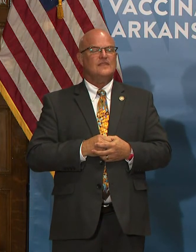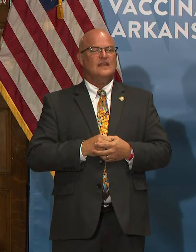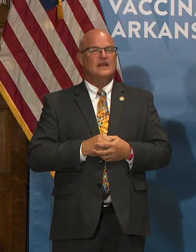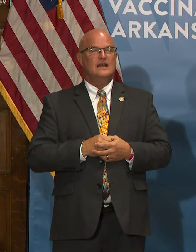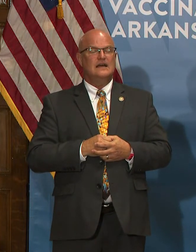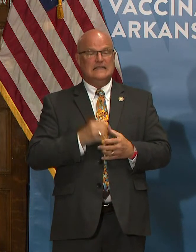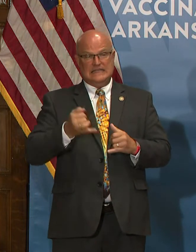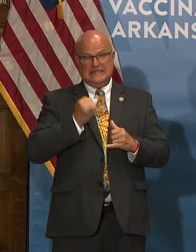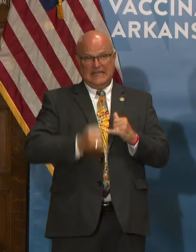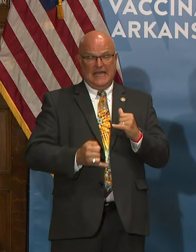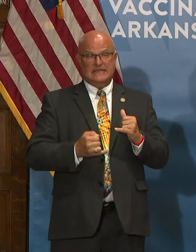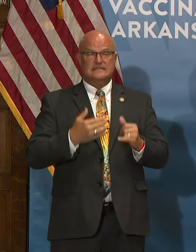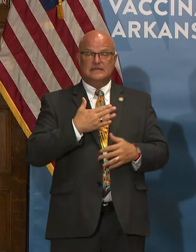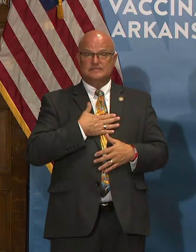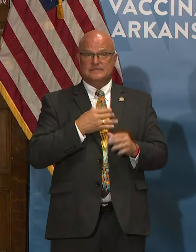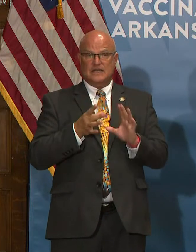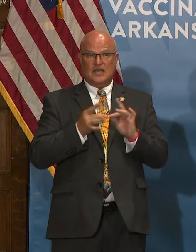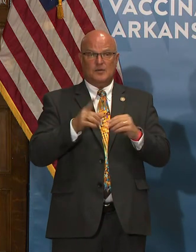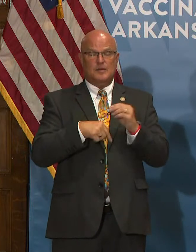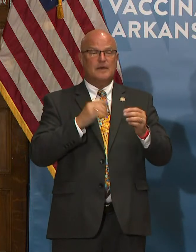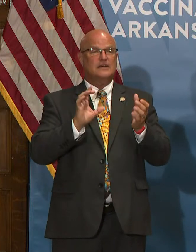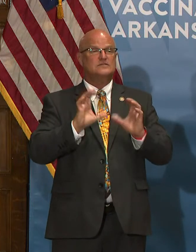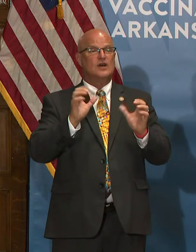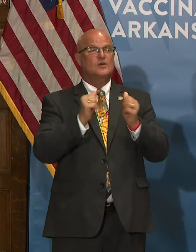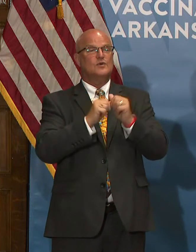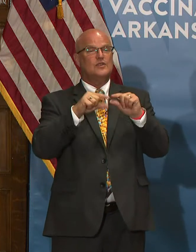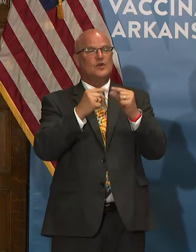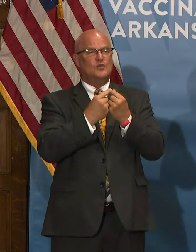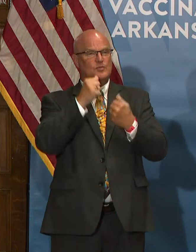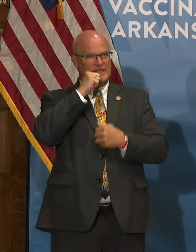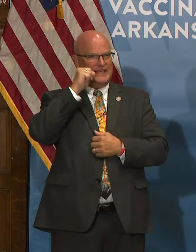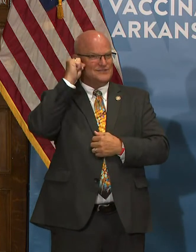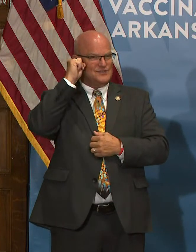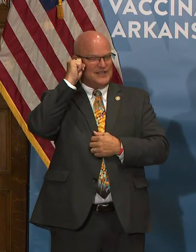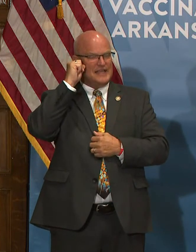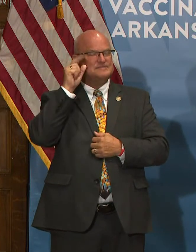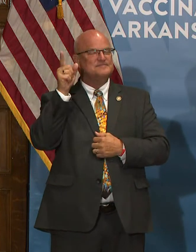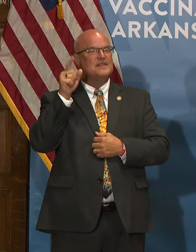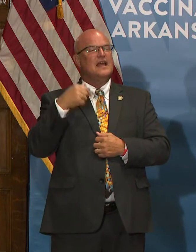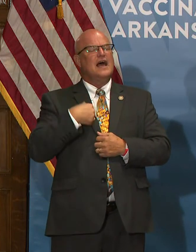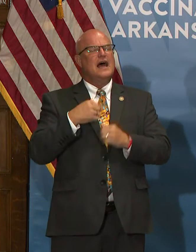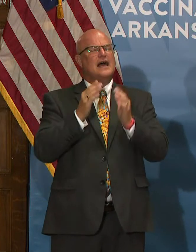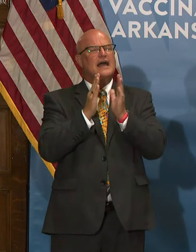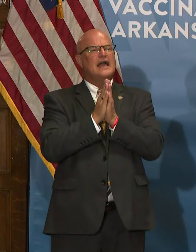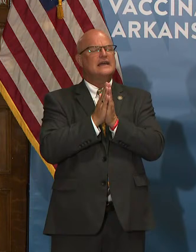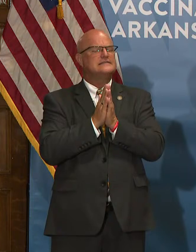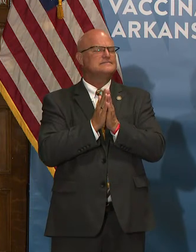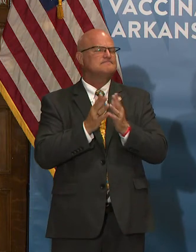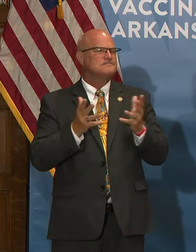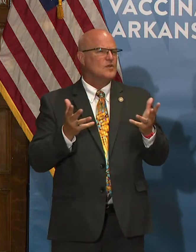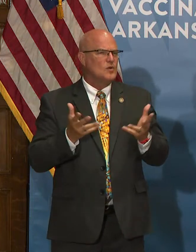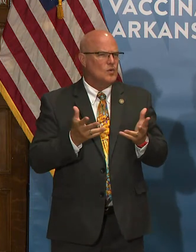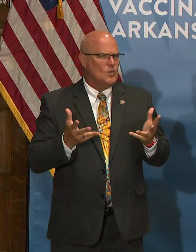Finally, I just want to leave with a comment. In talking to a group yesterday, I asked what were they pleased with so